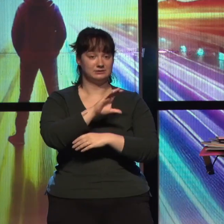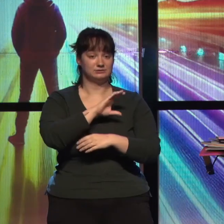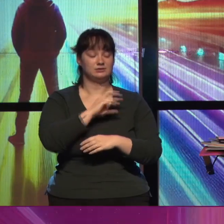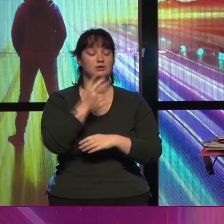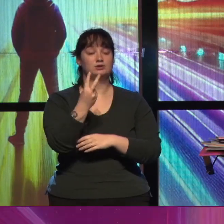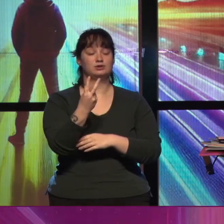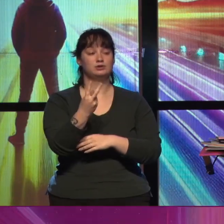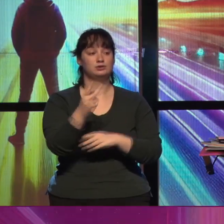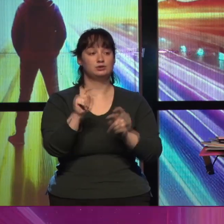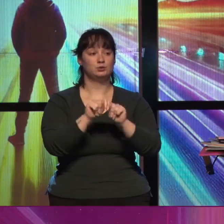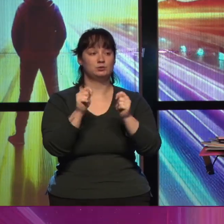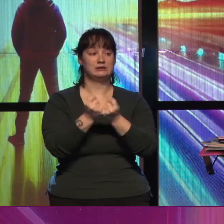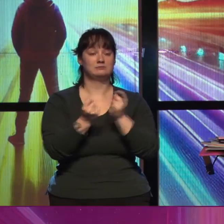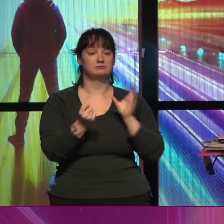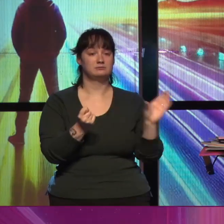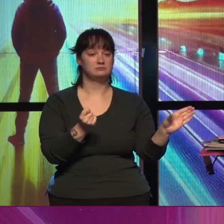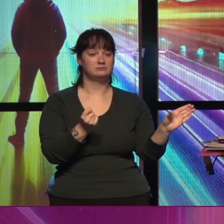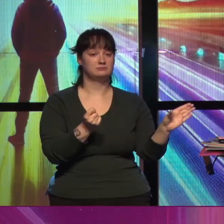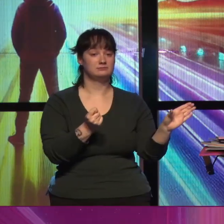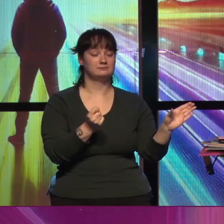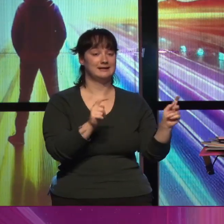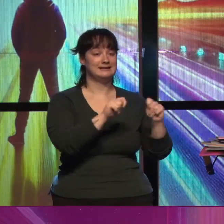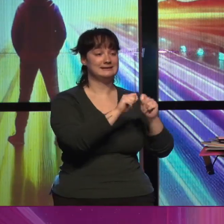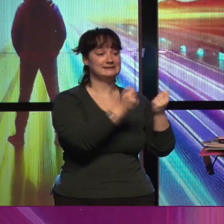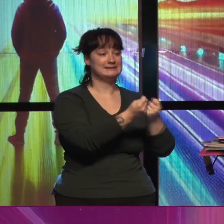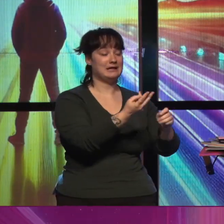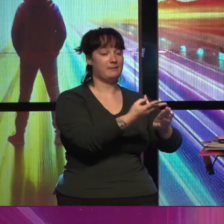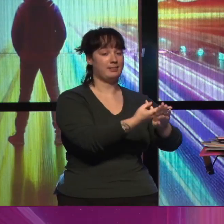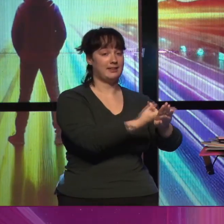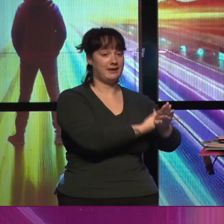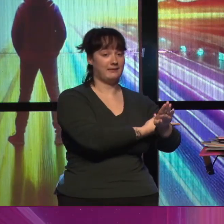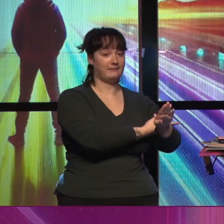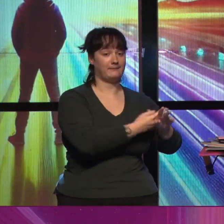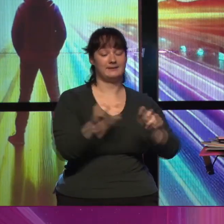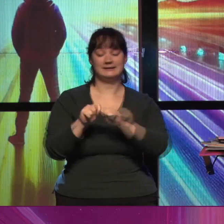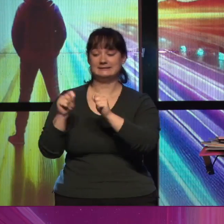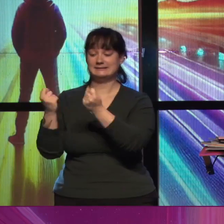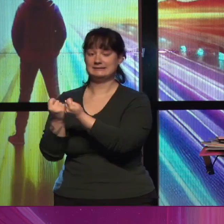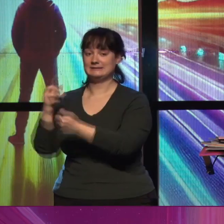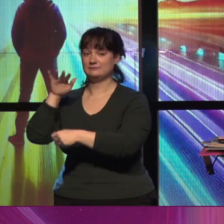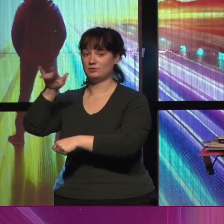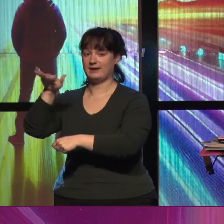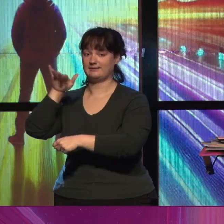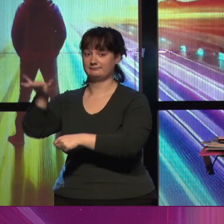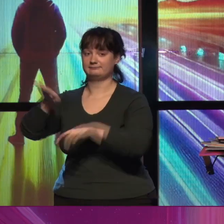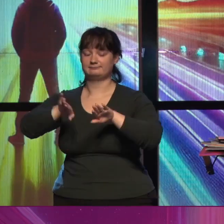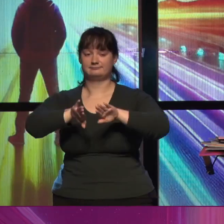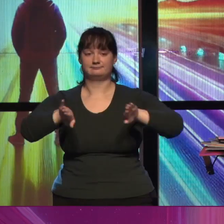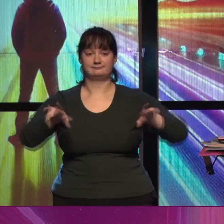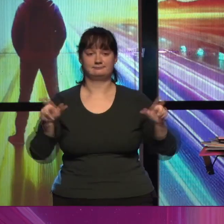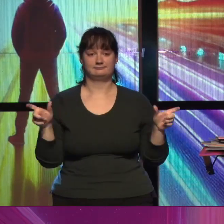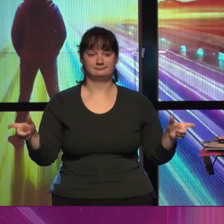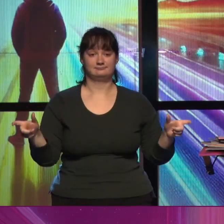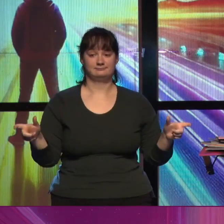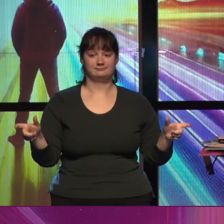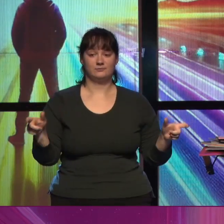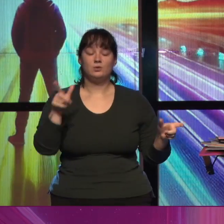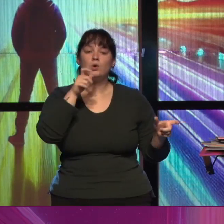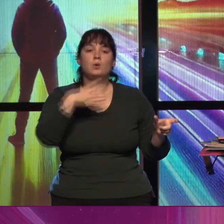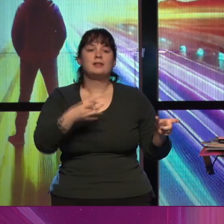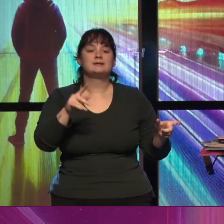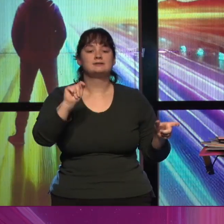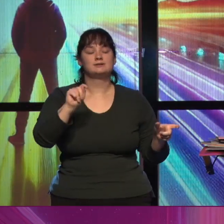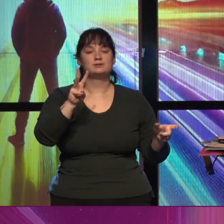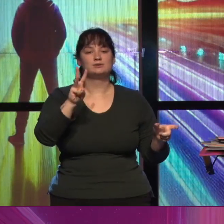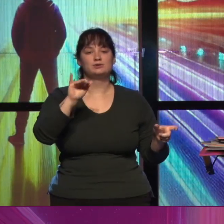two teams, Team Lamb and Team Dragon, okay? Team Lamb and Team Dragon. Any Twilight fans in the house?